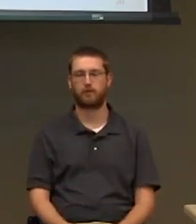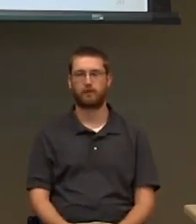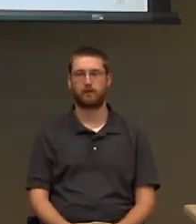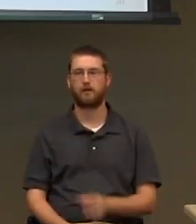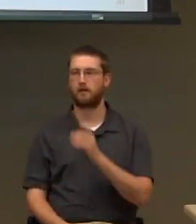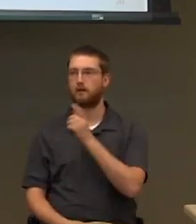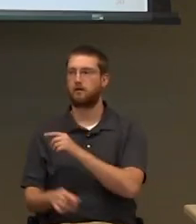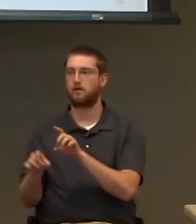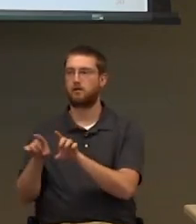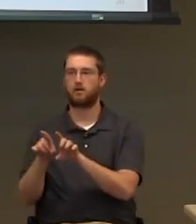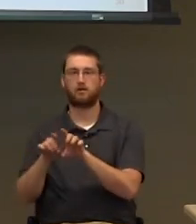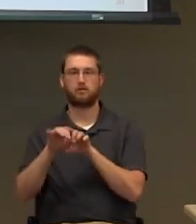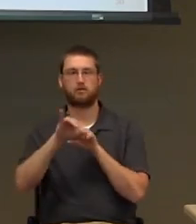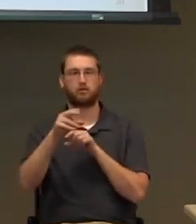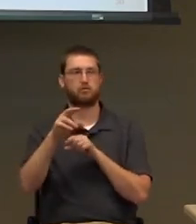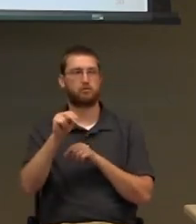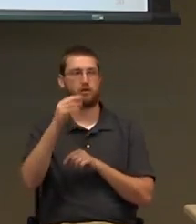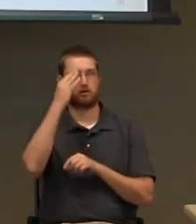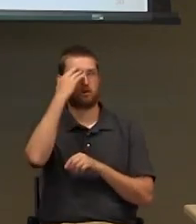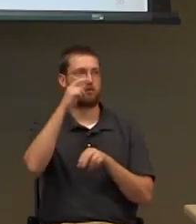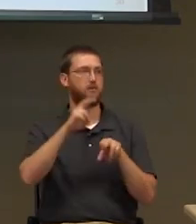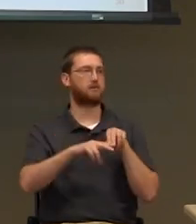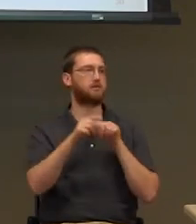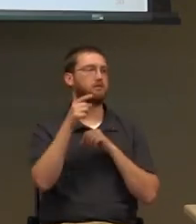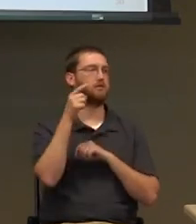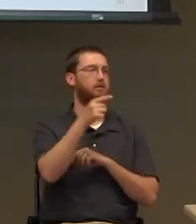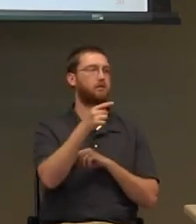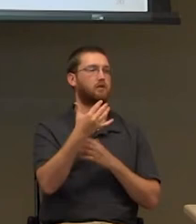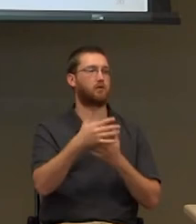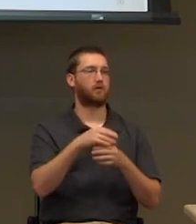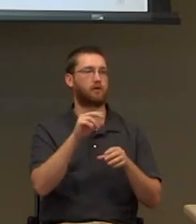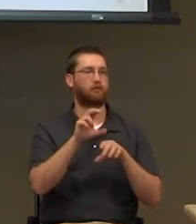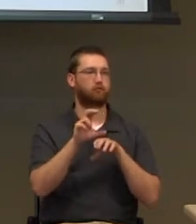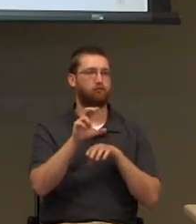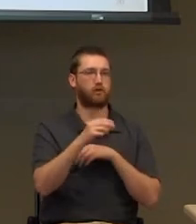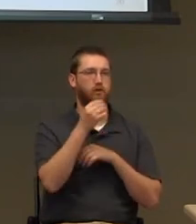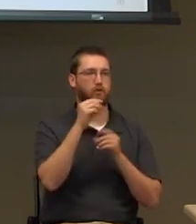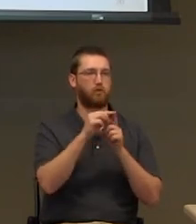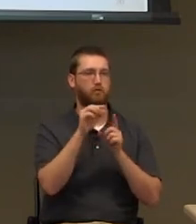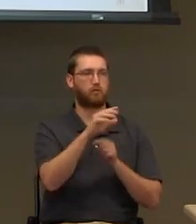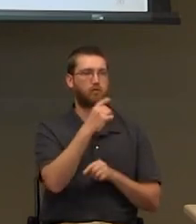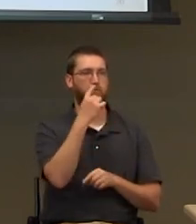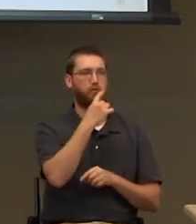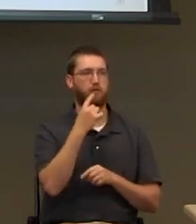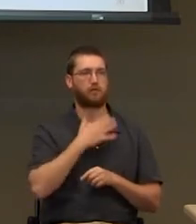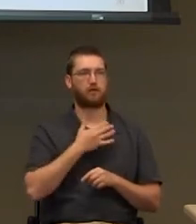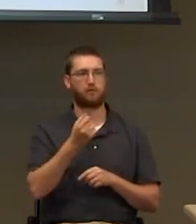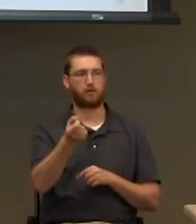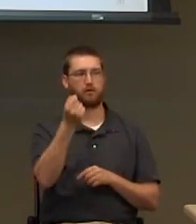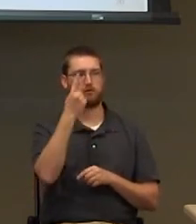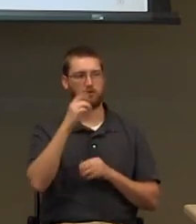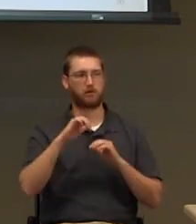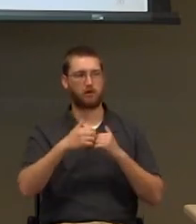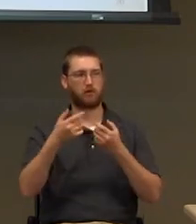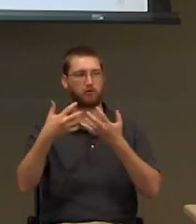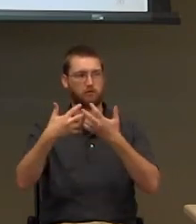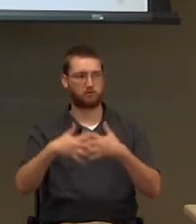And John, I don't want to put words in your mouth. I know you're sitting in the crowd. But that's been my take on how this has gone down. Yes, you're correct.